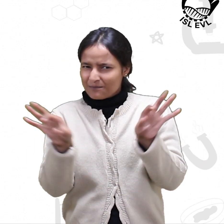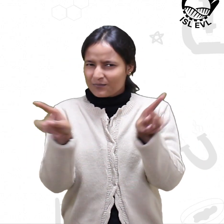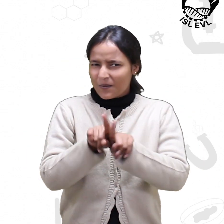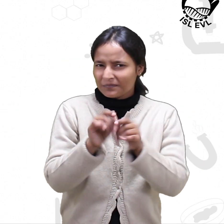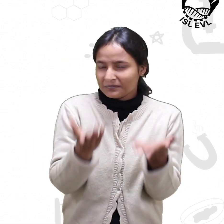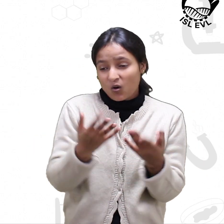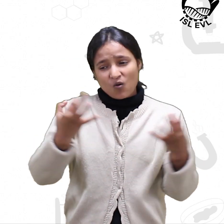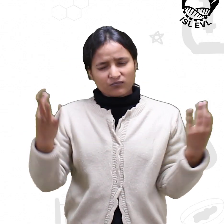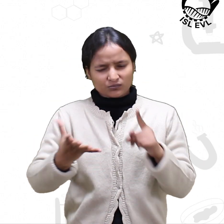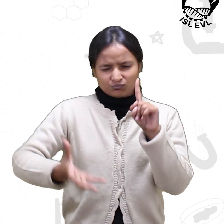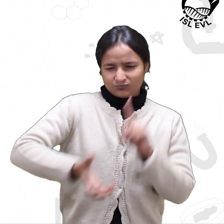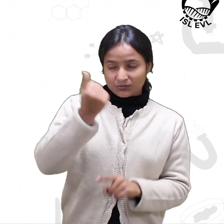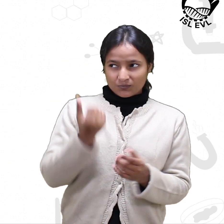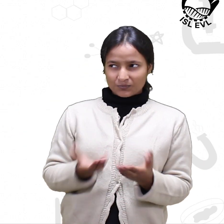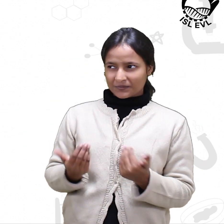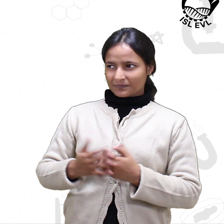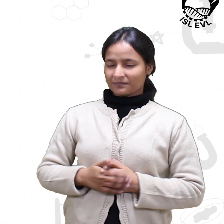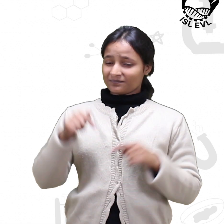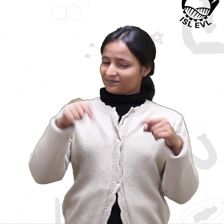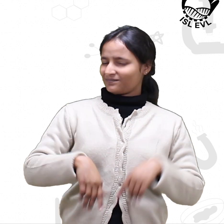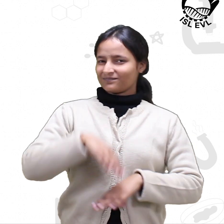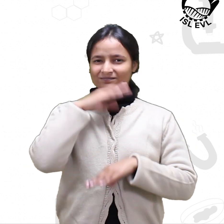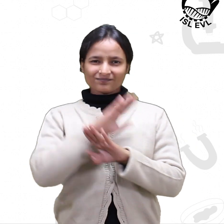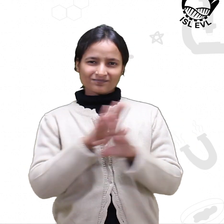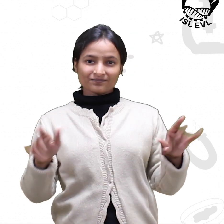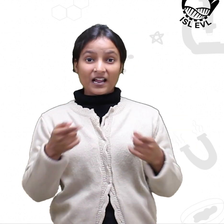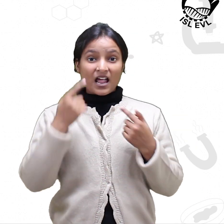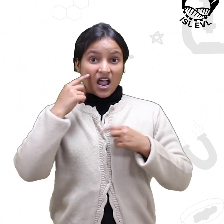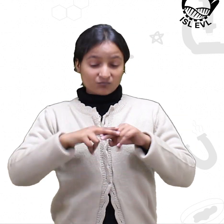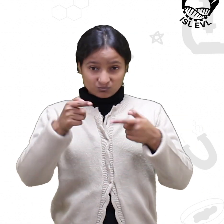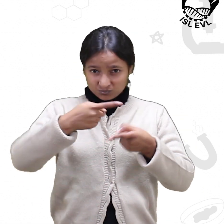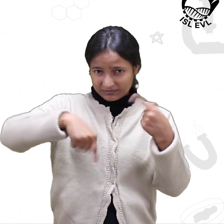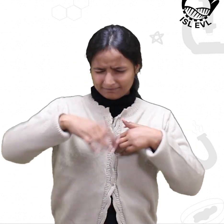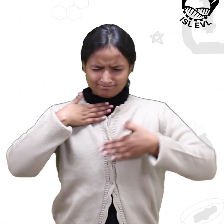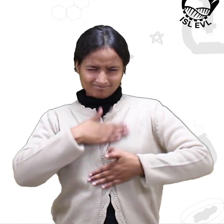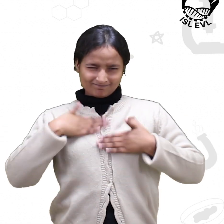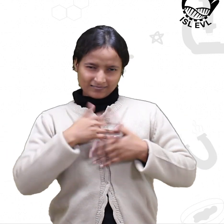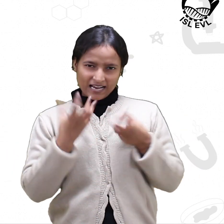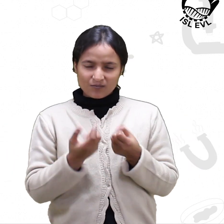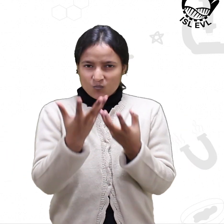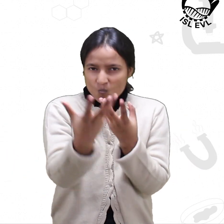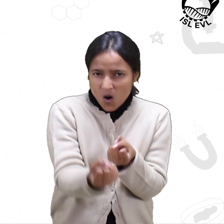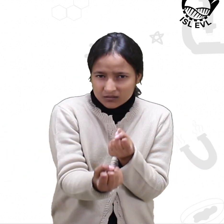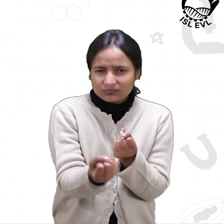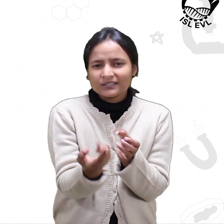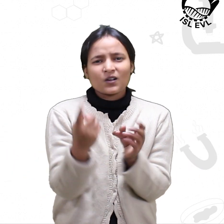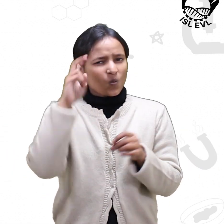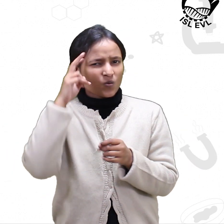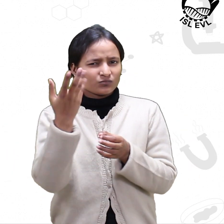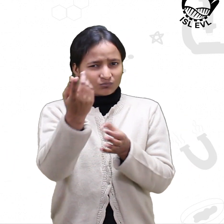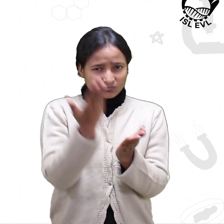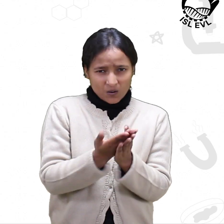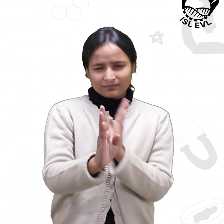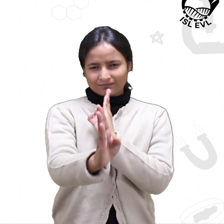paralysis in the future to find out something that we never knew before. So that's it for today. If you enjoyed listening to our